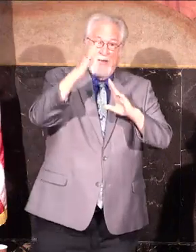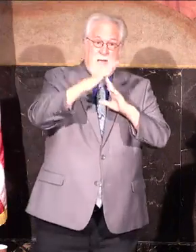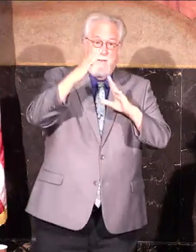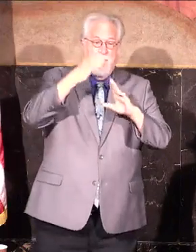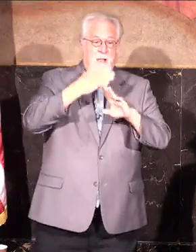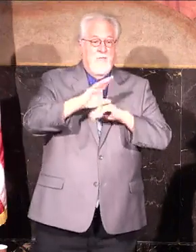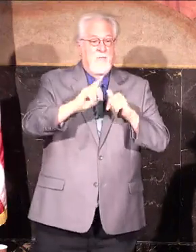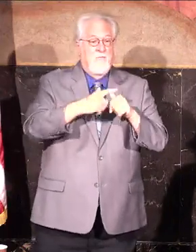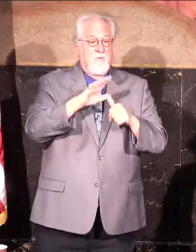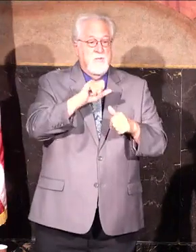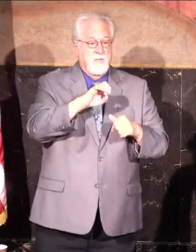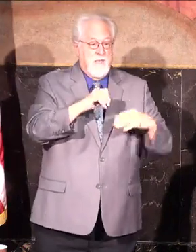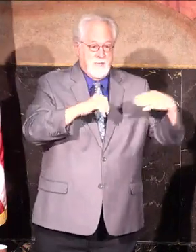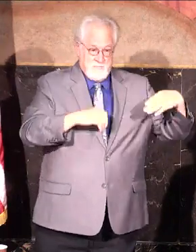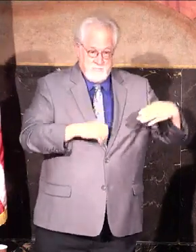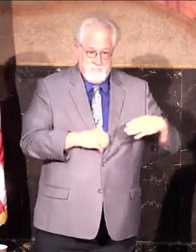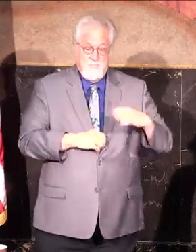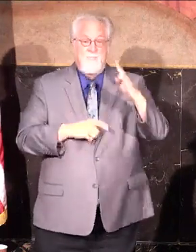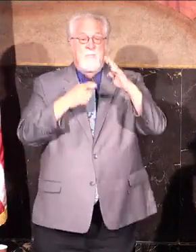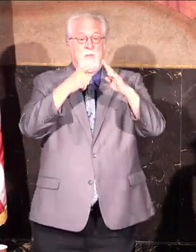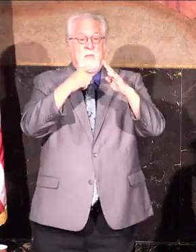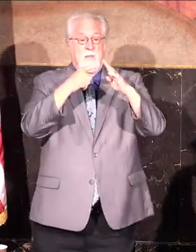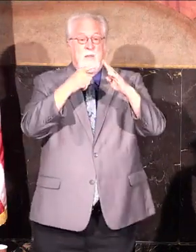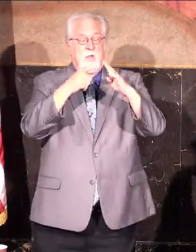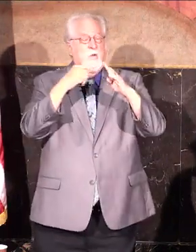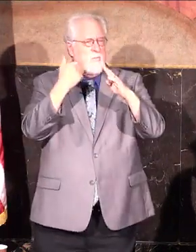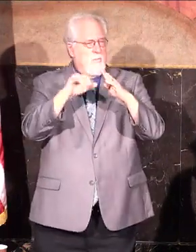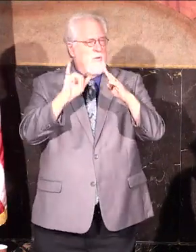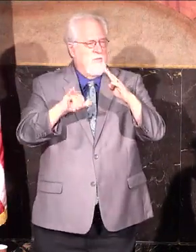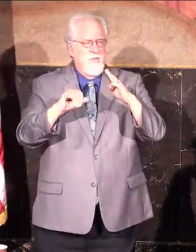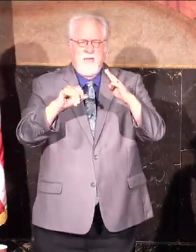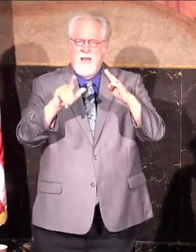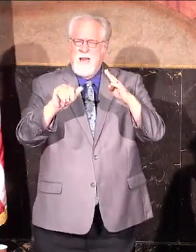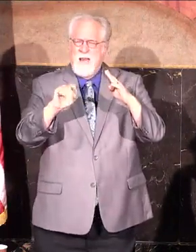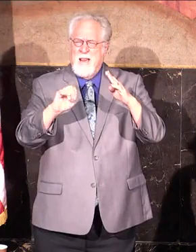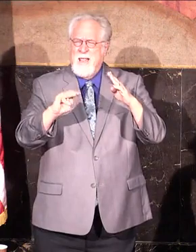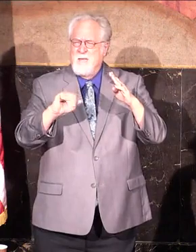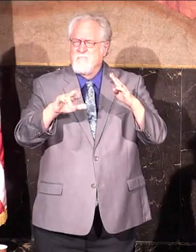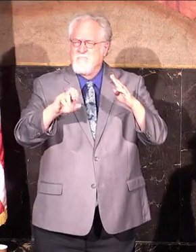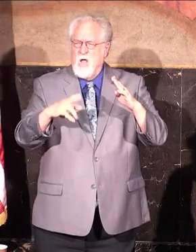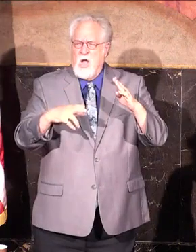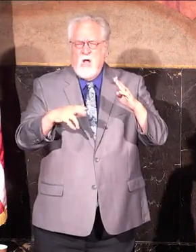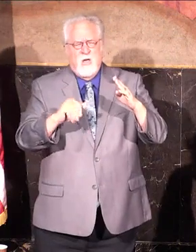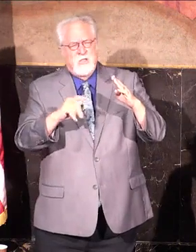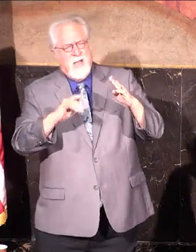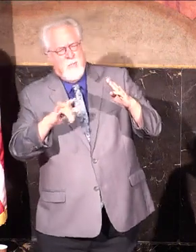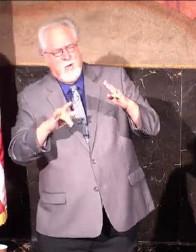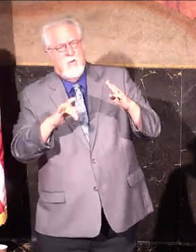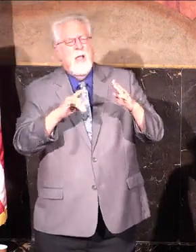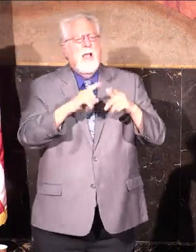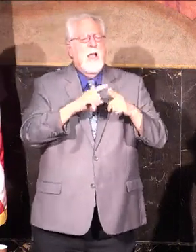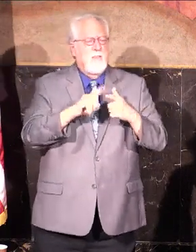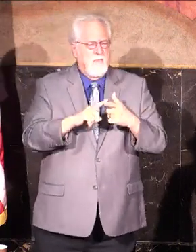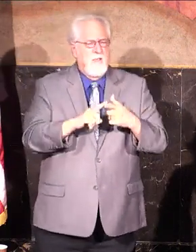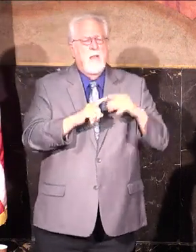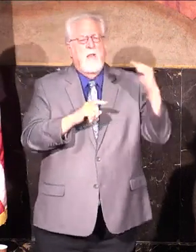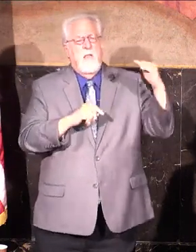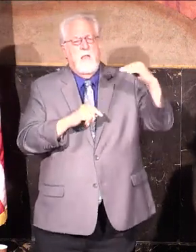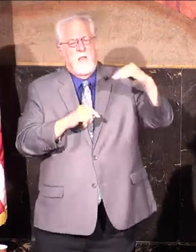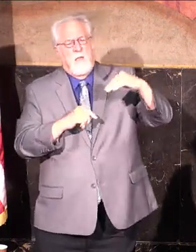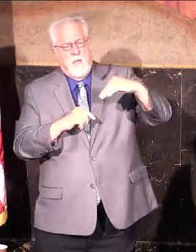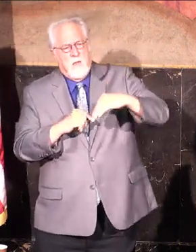the first case, you already recall that peaked sometime in late March, early April, and then it started coming down. The